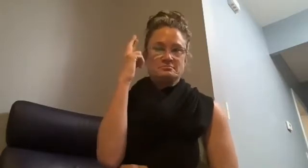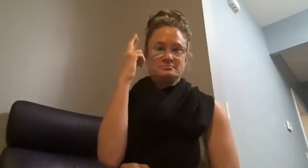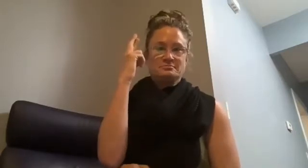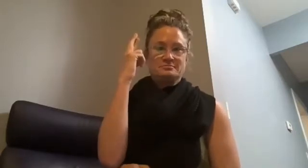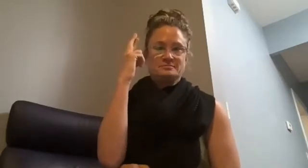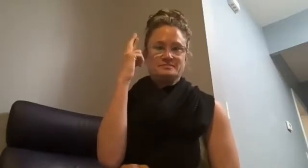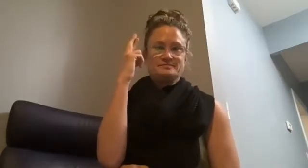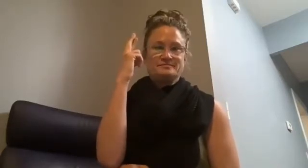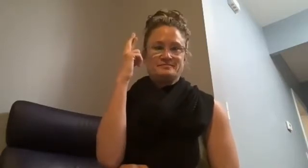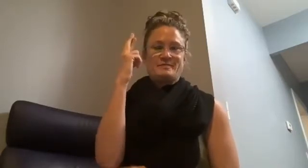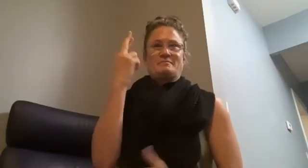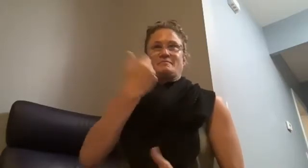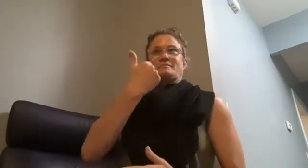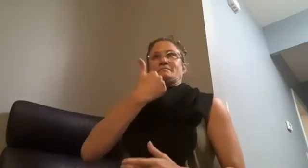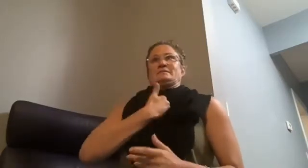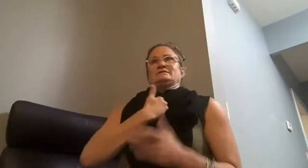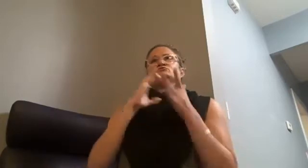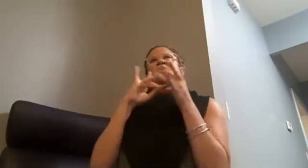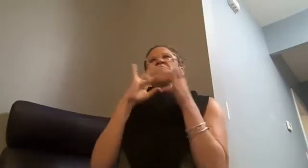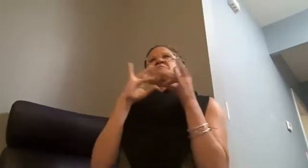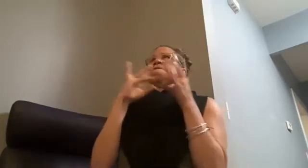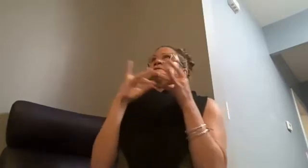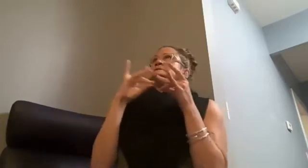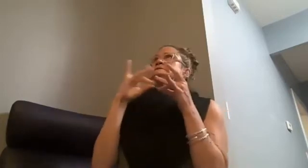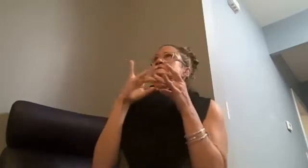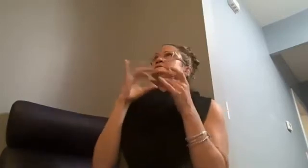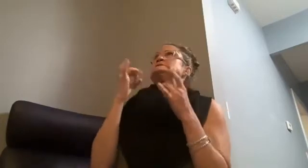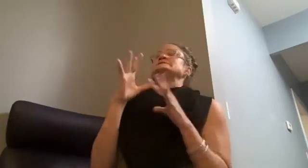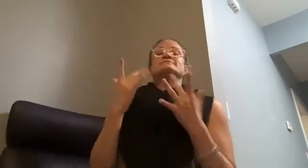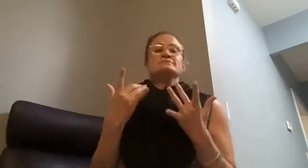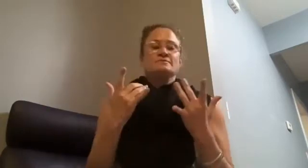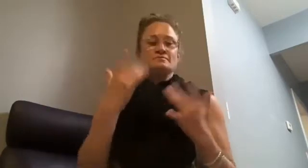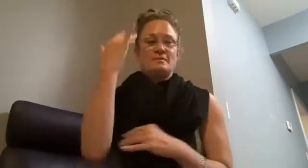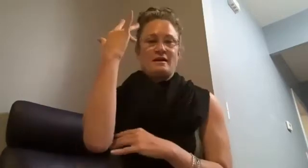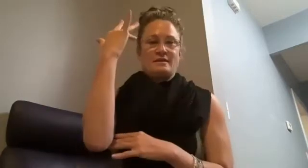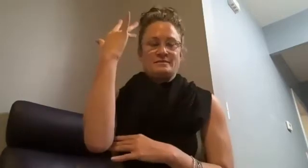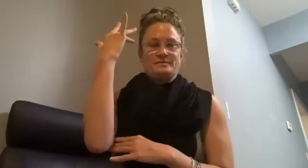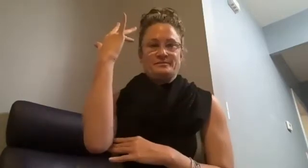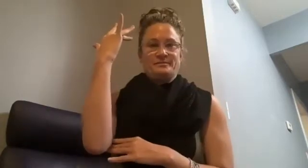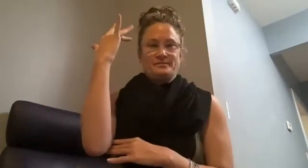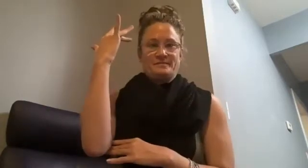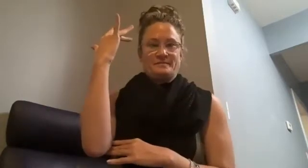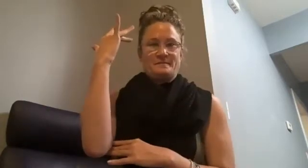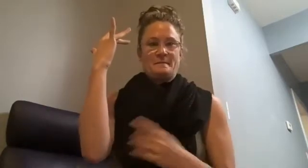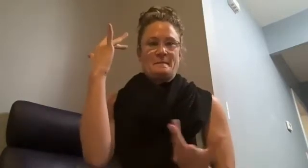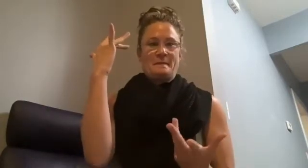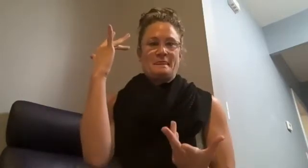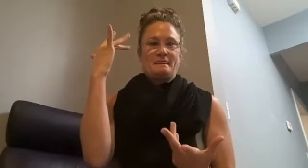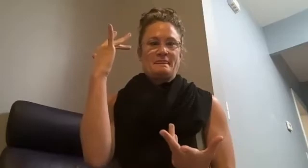tolerance to hear my story than I thought. The other is because you have this sort of weird affect of, you can actually watch yourself